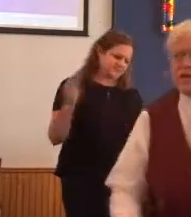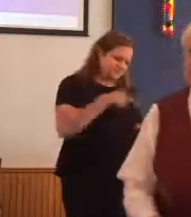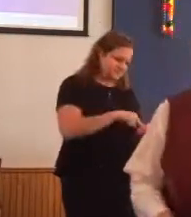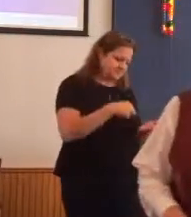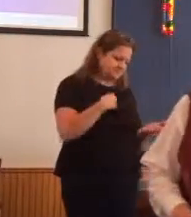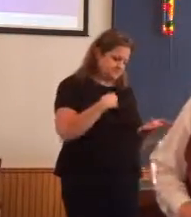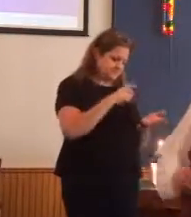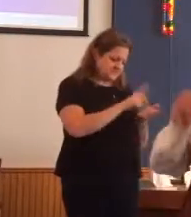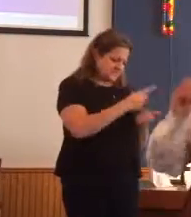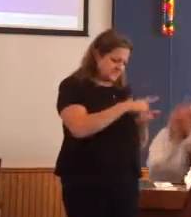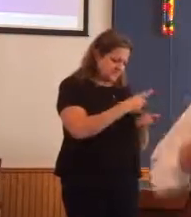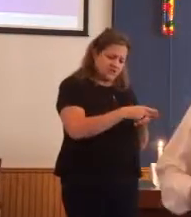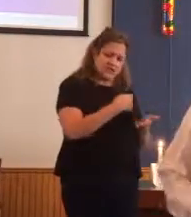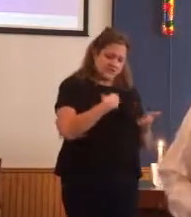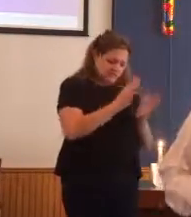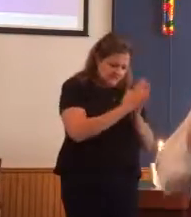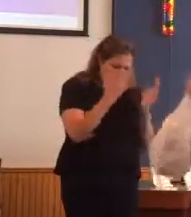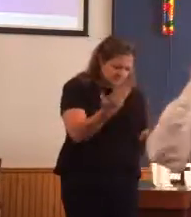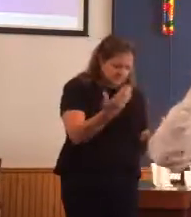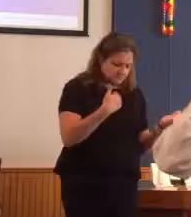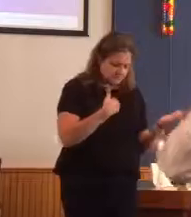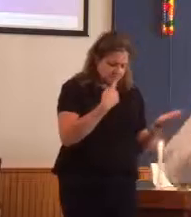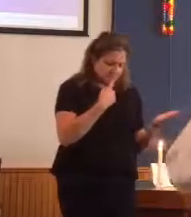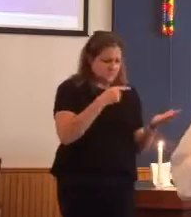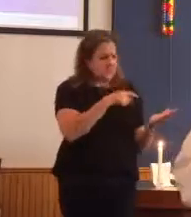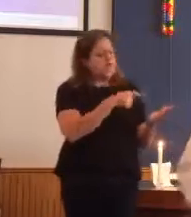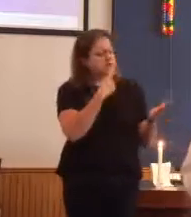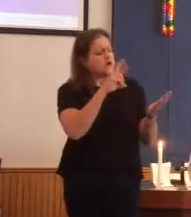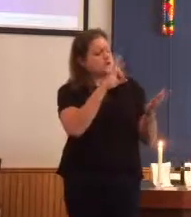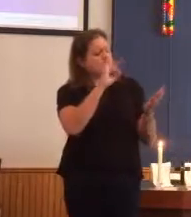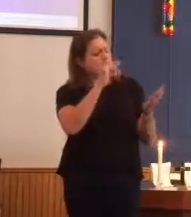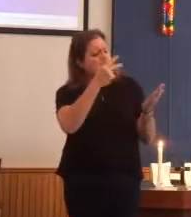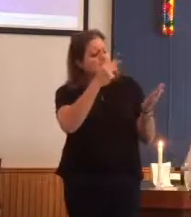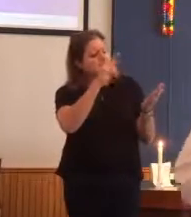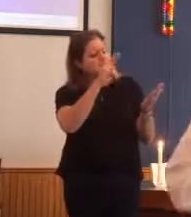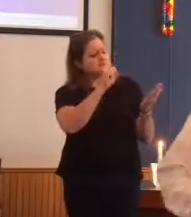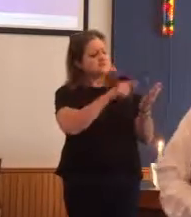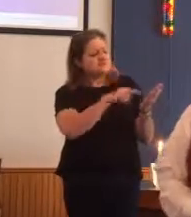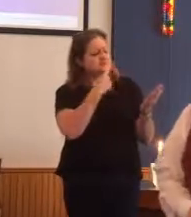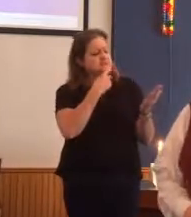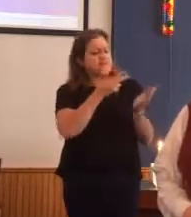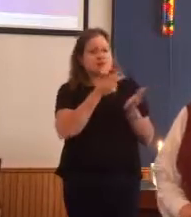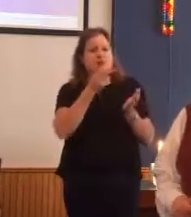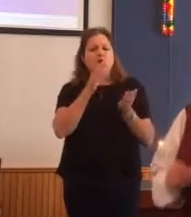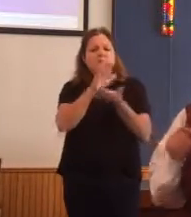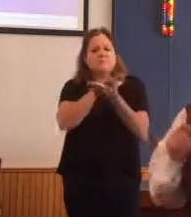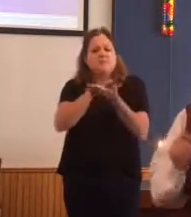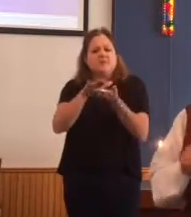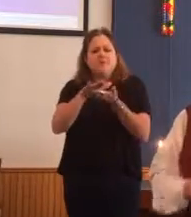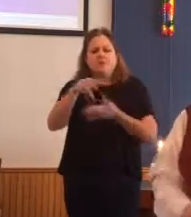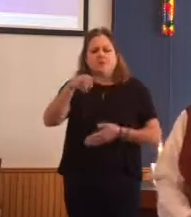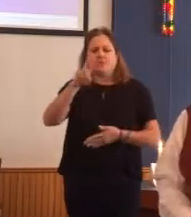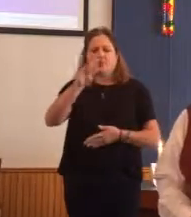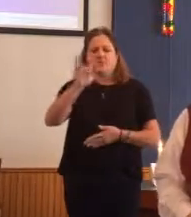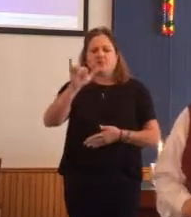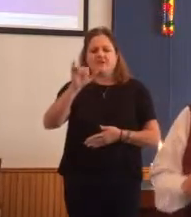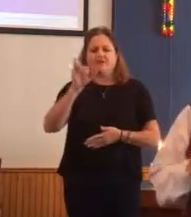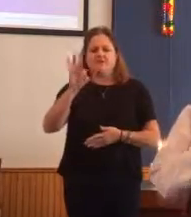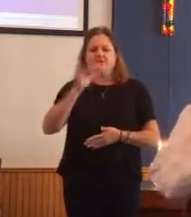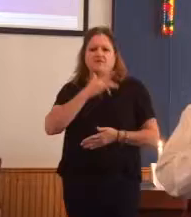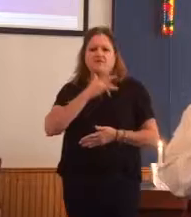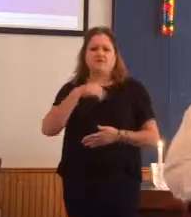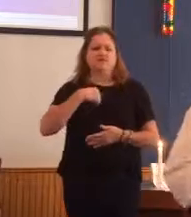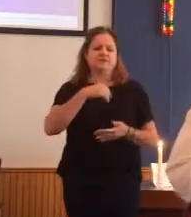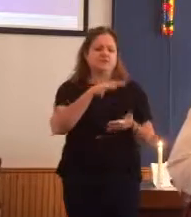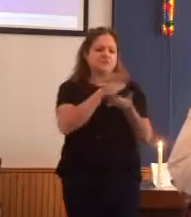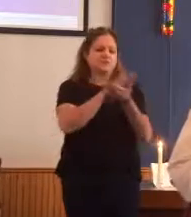that righteousness, at least one definition, is purity of heart. Purity.